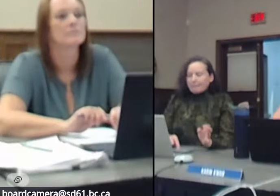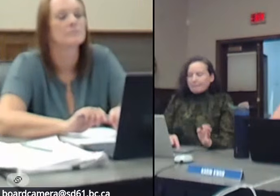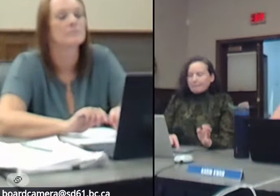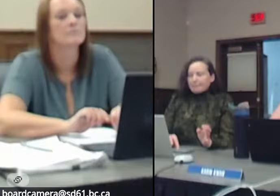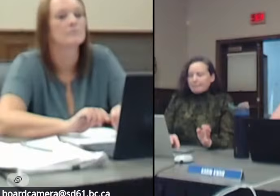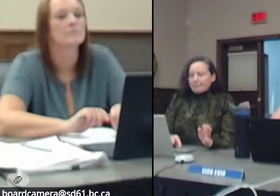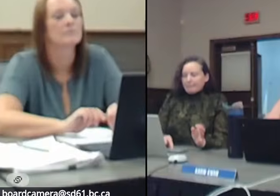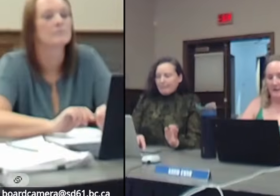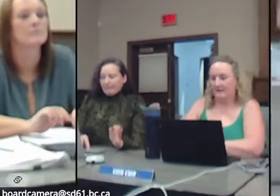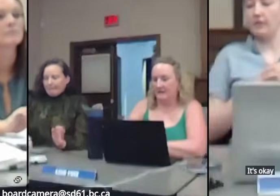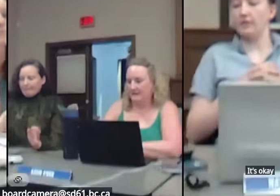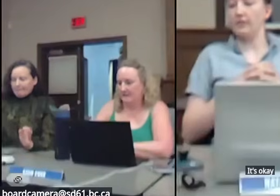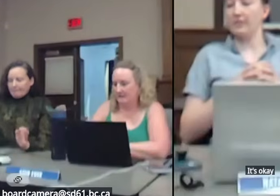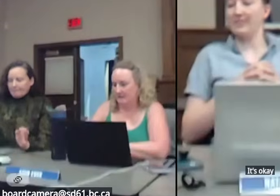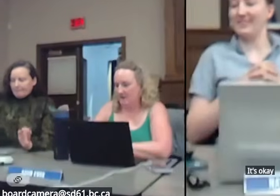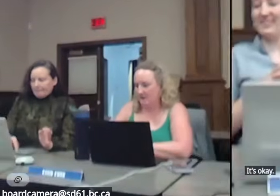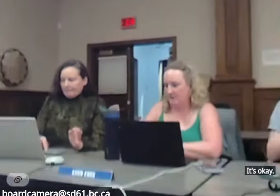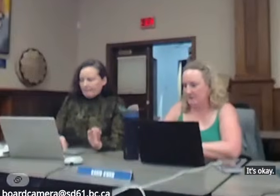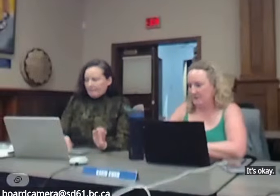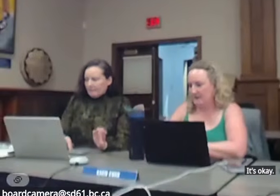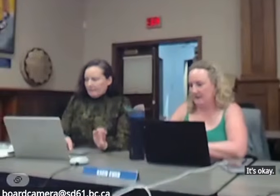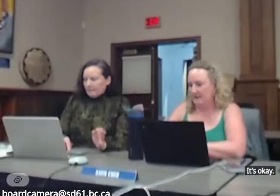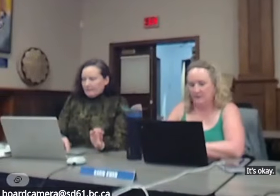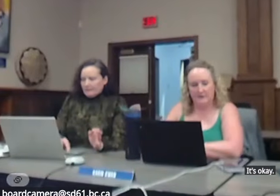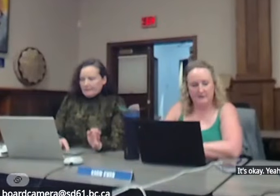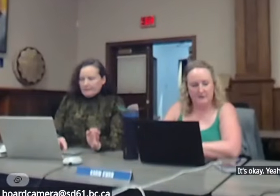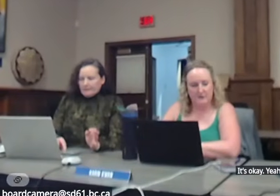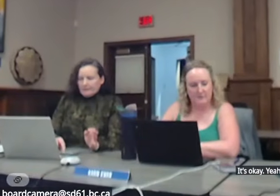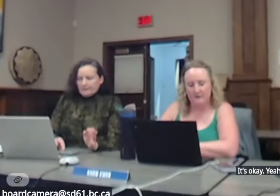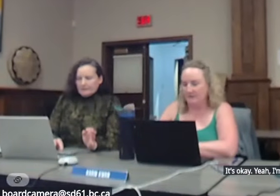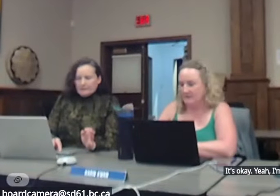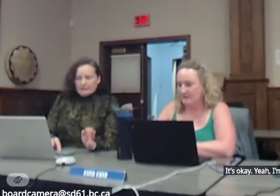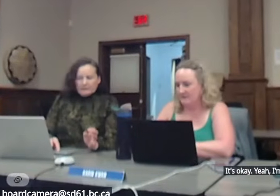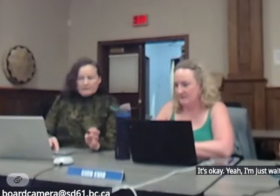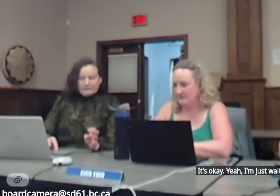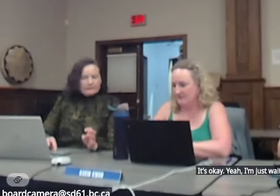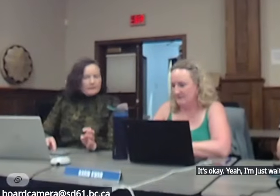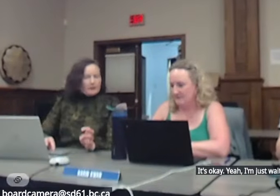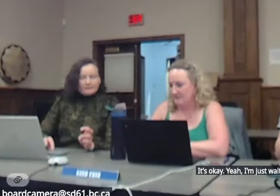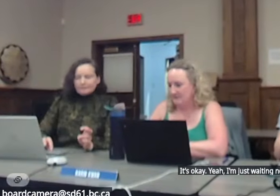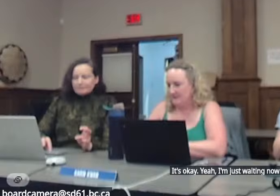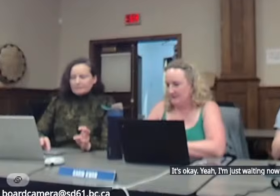It's okay, I think I got it, yeah. I got it, I'm just waiting now for it to show up here.